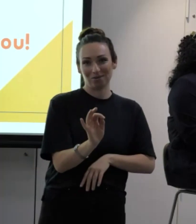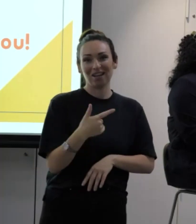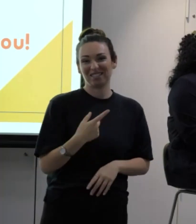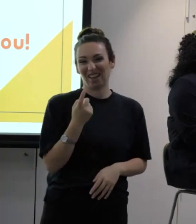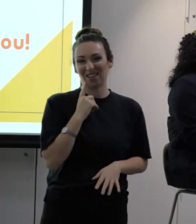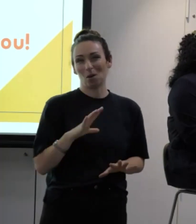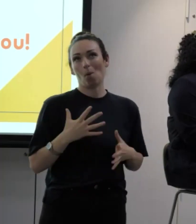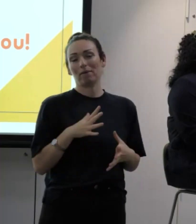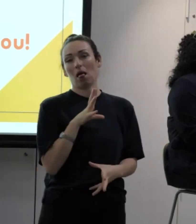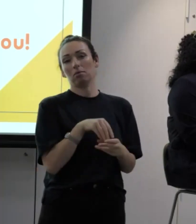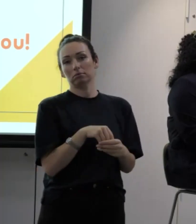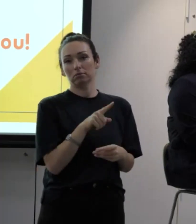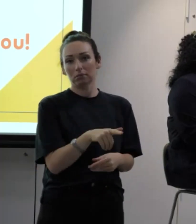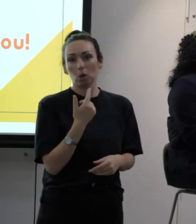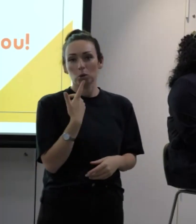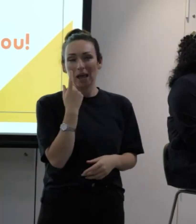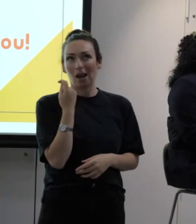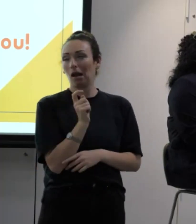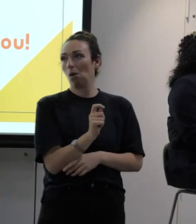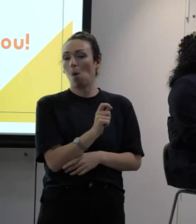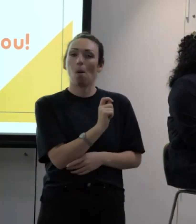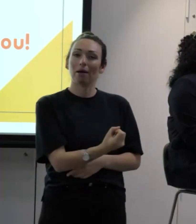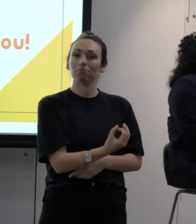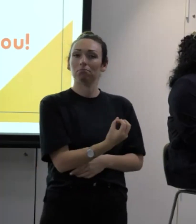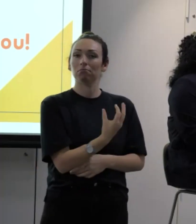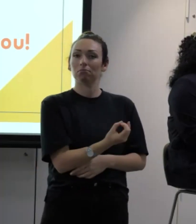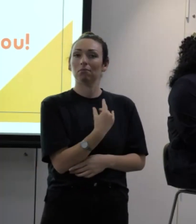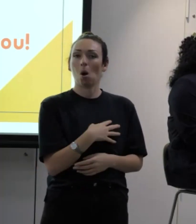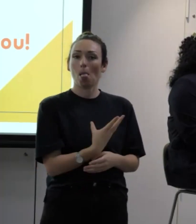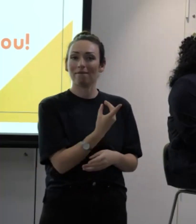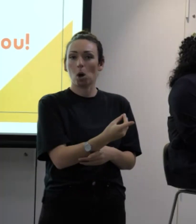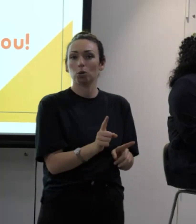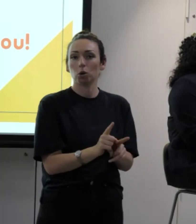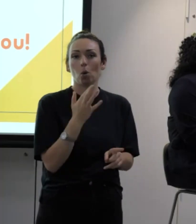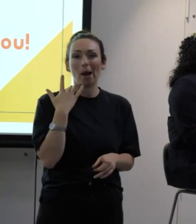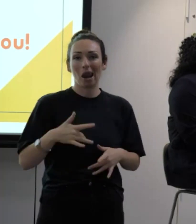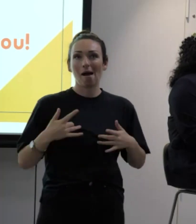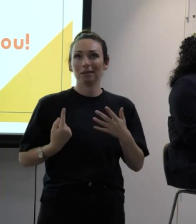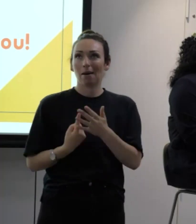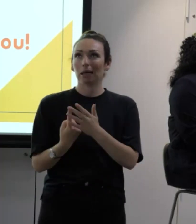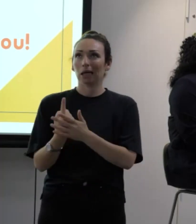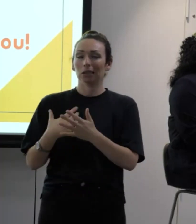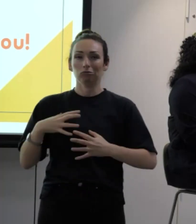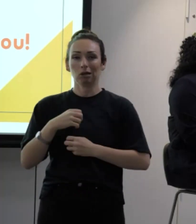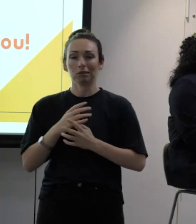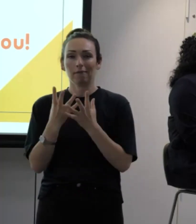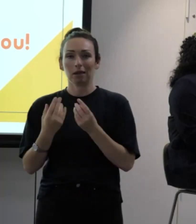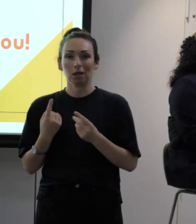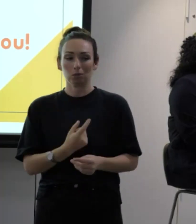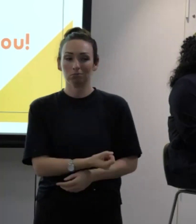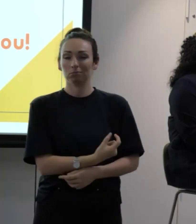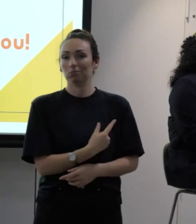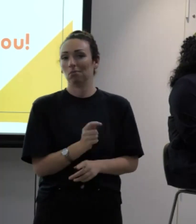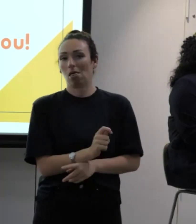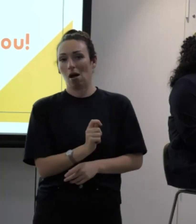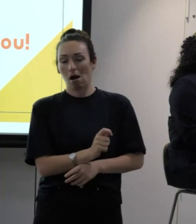very easy to ignore notifications or not do that, and life gets in the way. So I think where we are is in a place, and